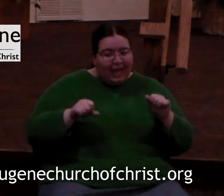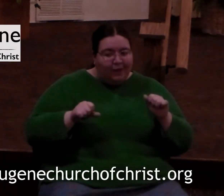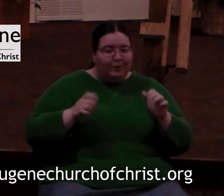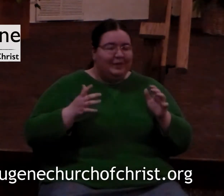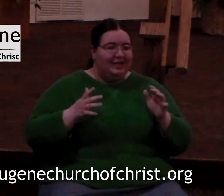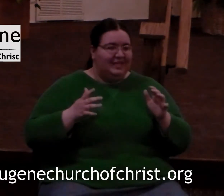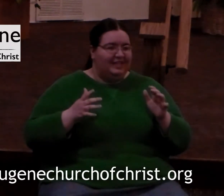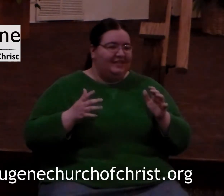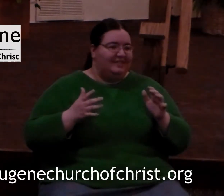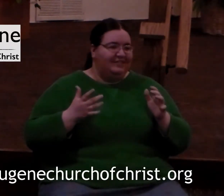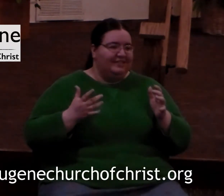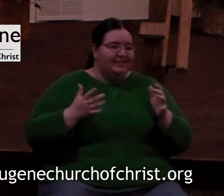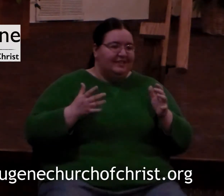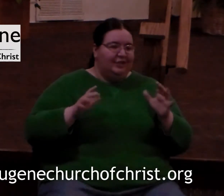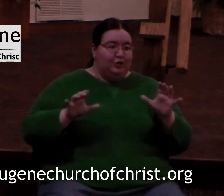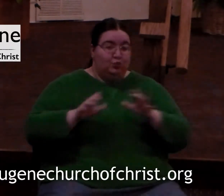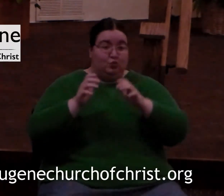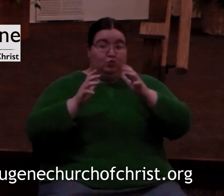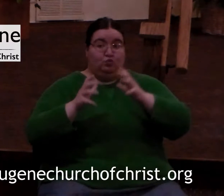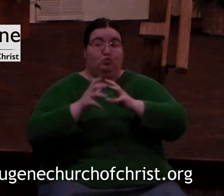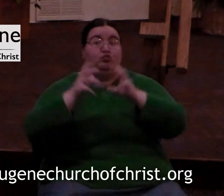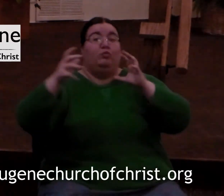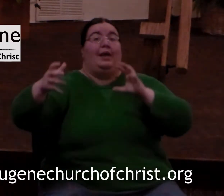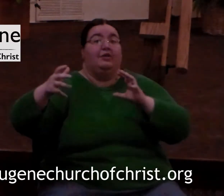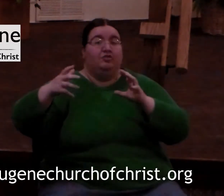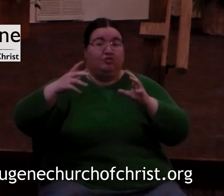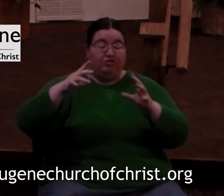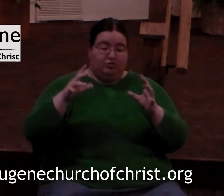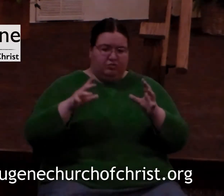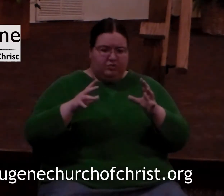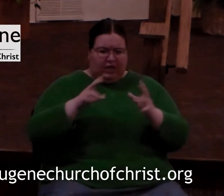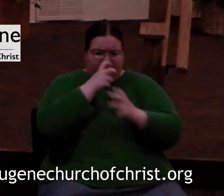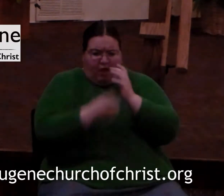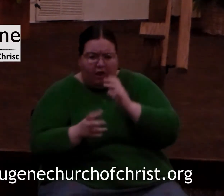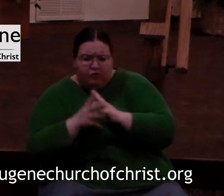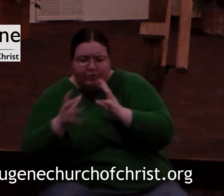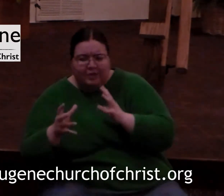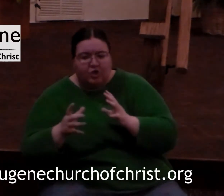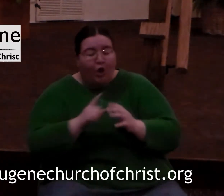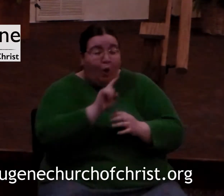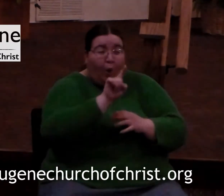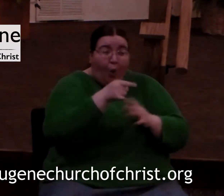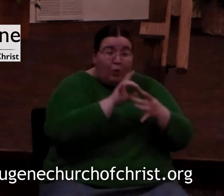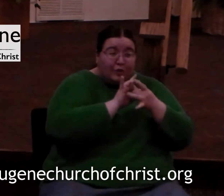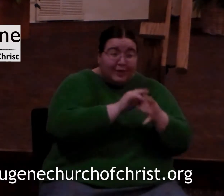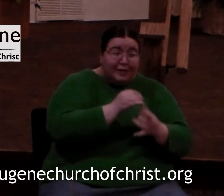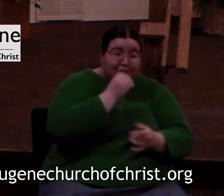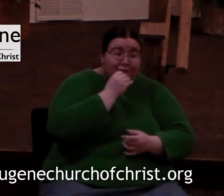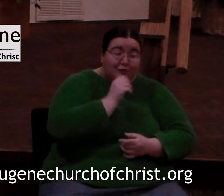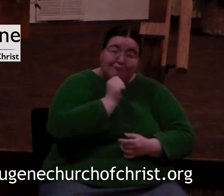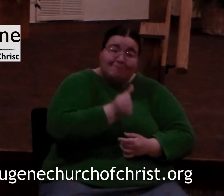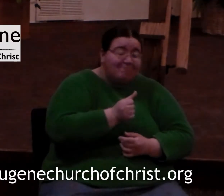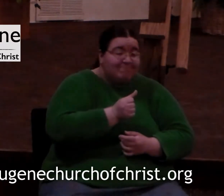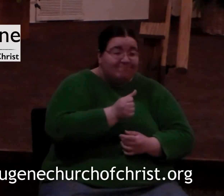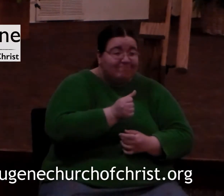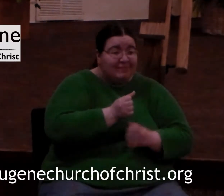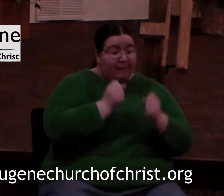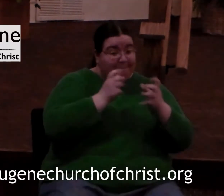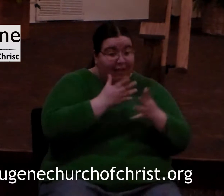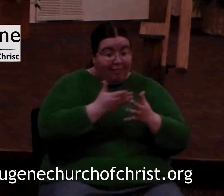Absolutely. Is it just food? No. There are a lot of things that we can abuse and take too far, and Christians are some of the worst